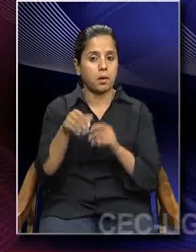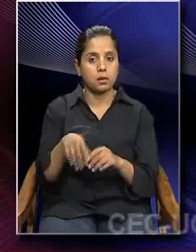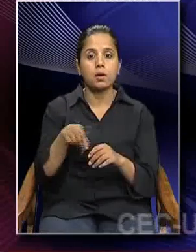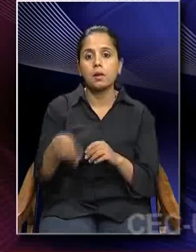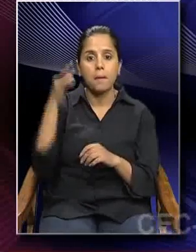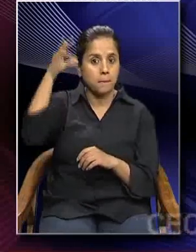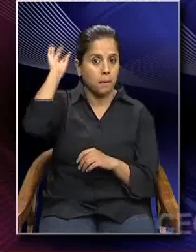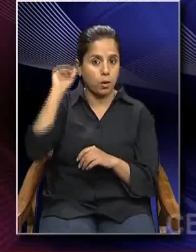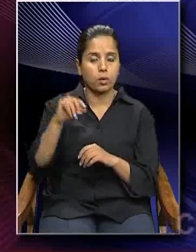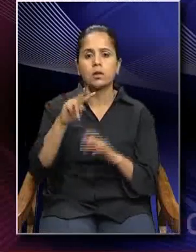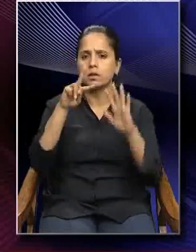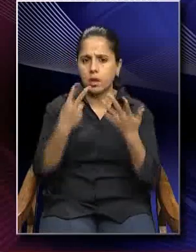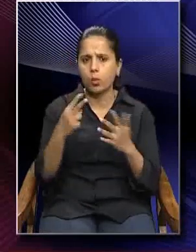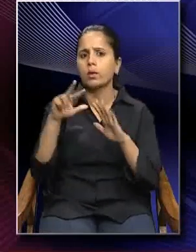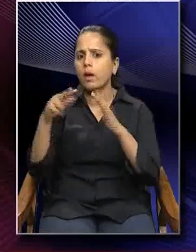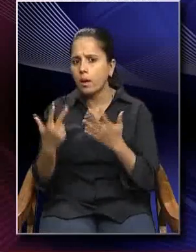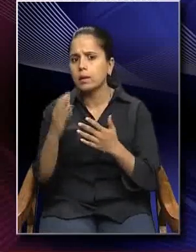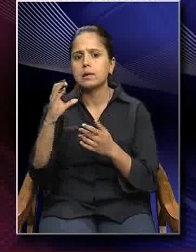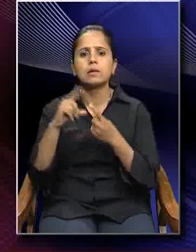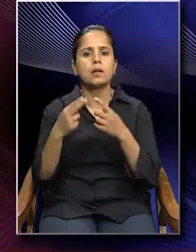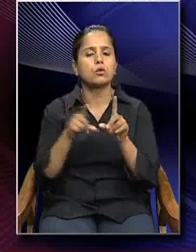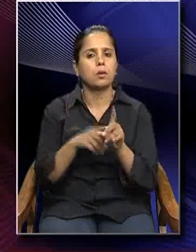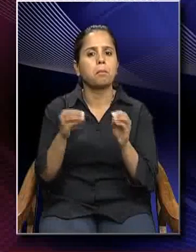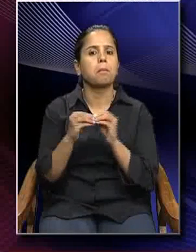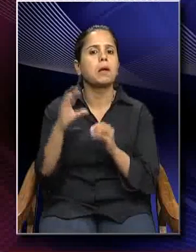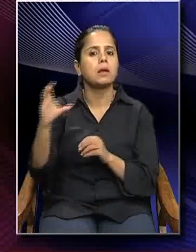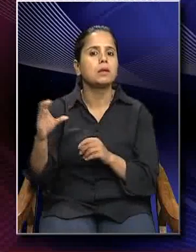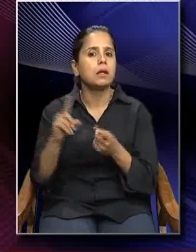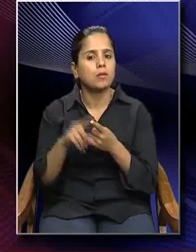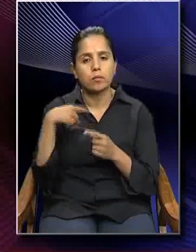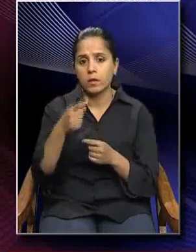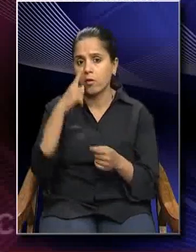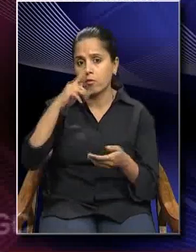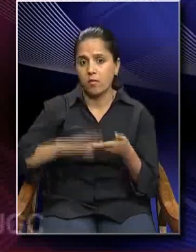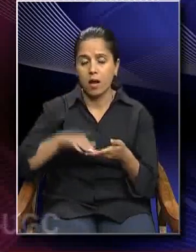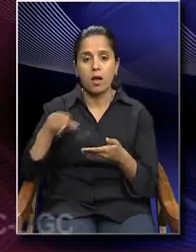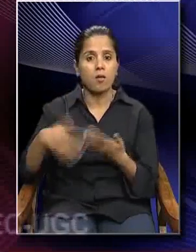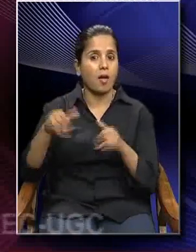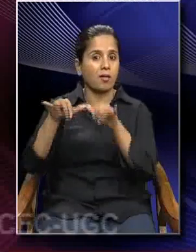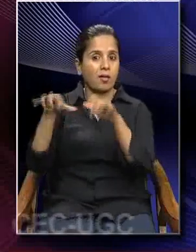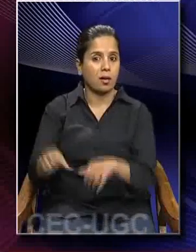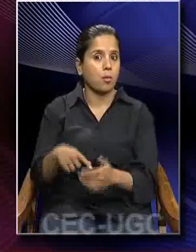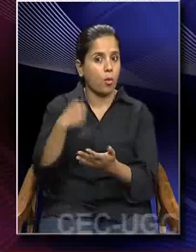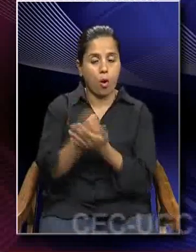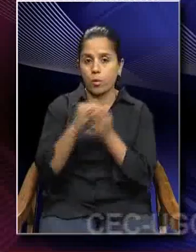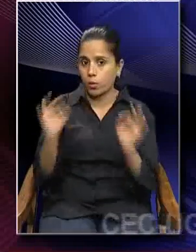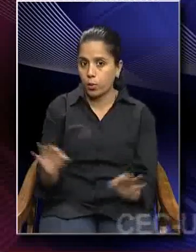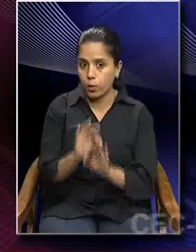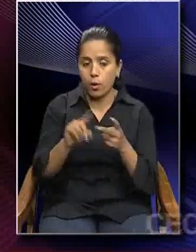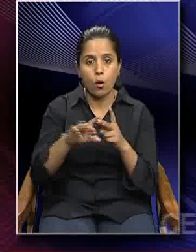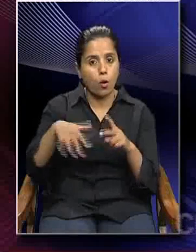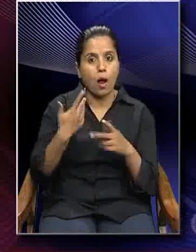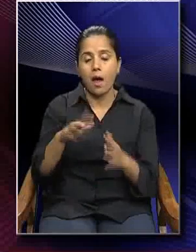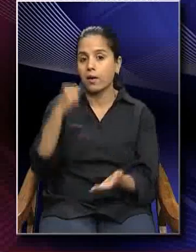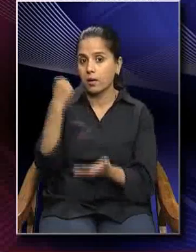8th and 7th century BCE said that the wife had no property rights, nor had she any